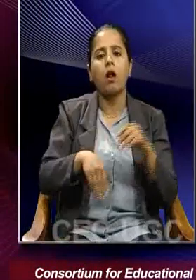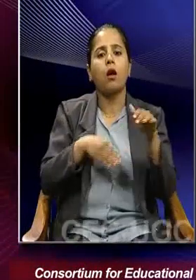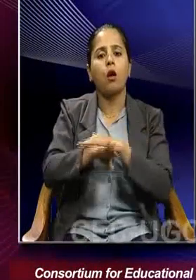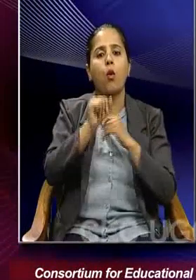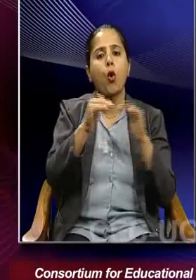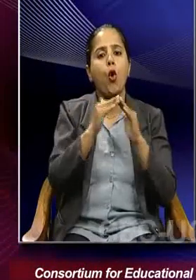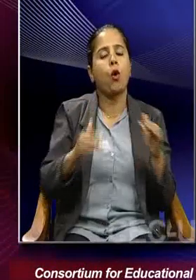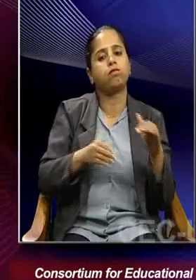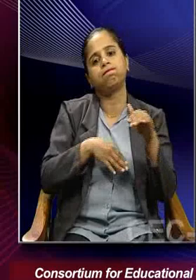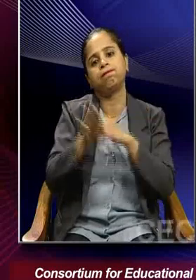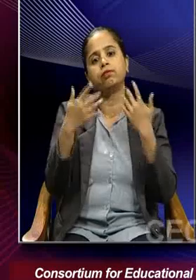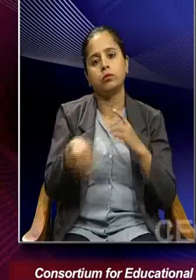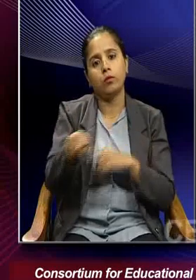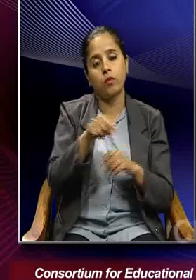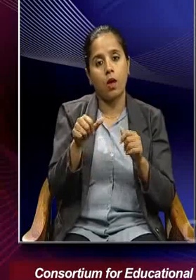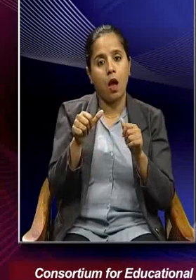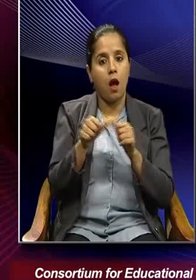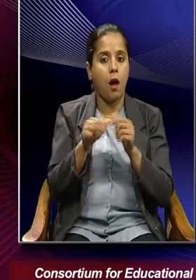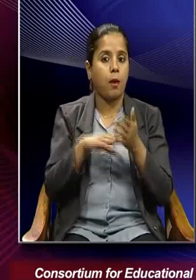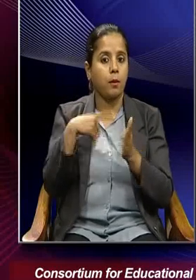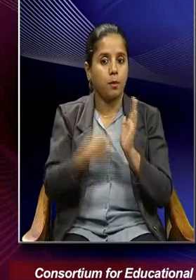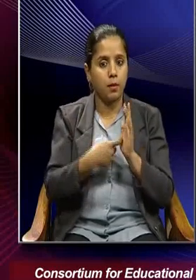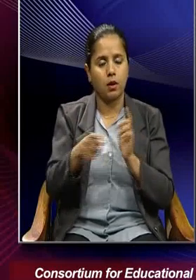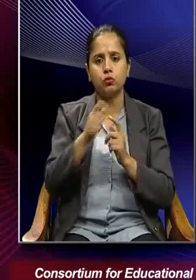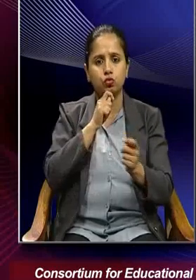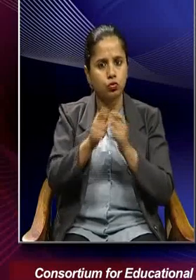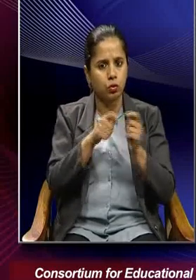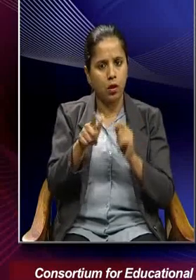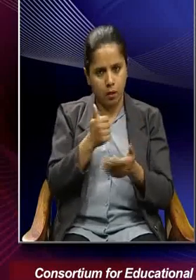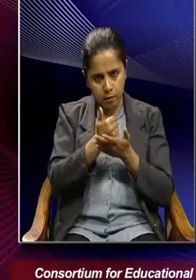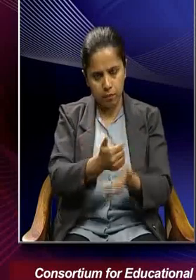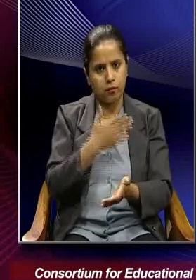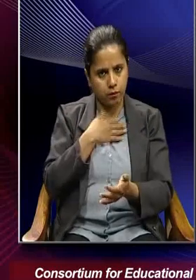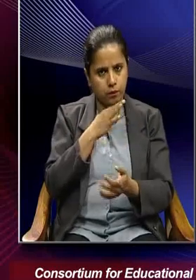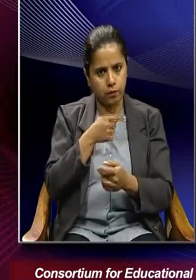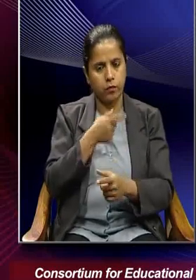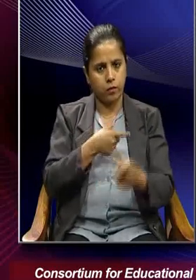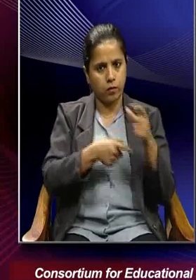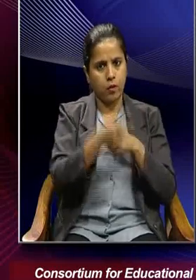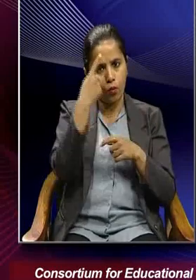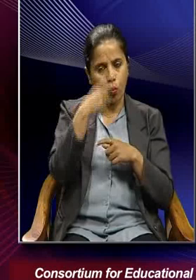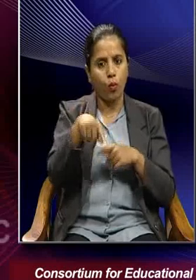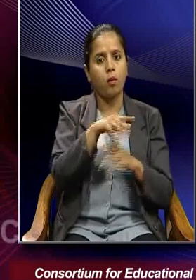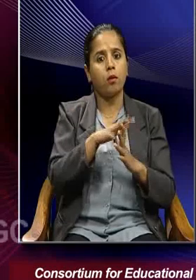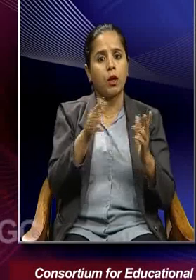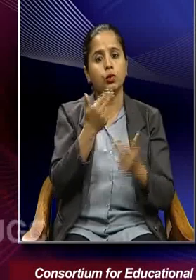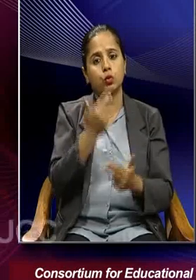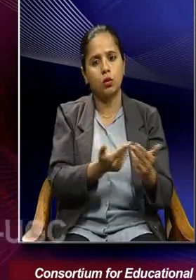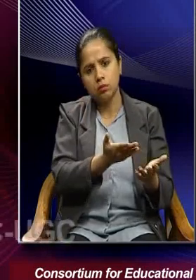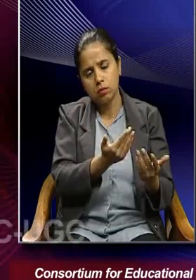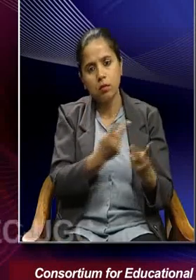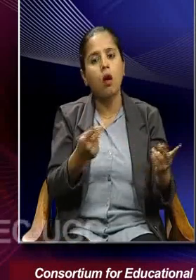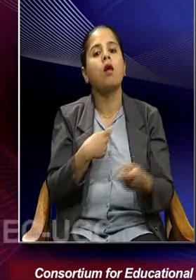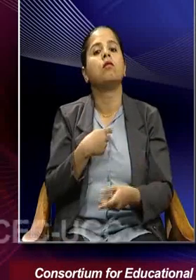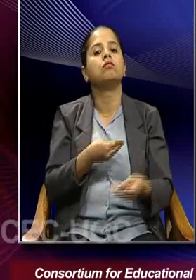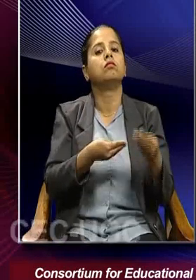home, and Amir Khan is a journalist and he offers to help her in exchange for an exclusive story on her, which